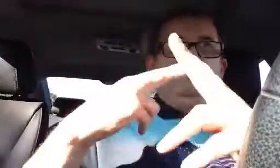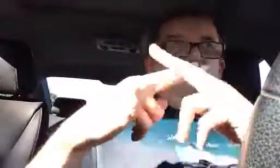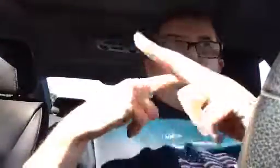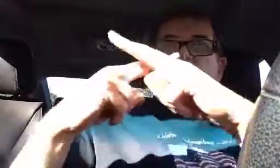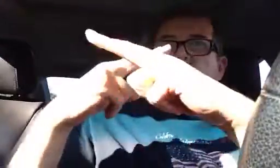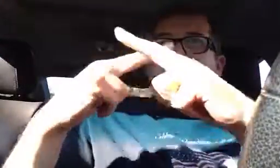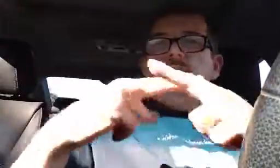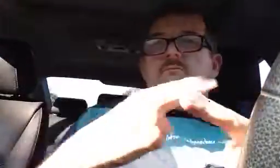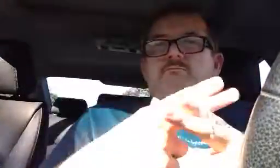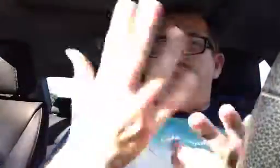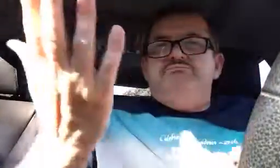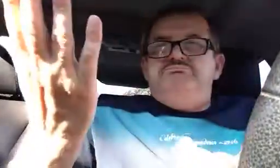Thank you.